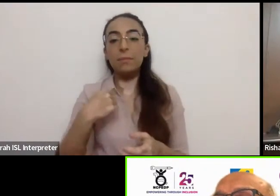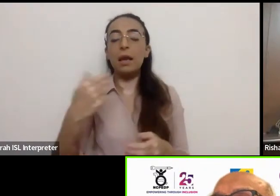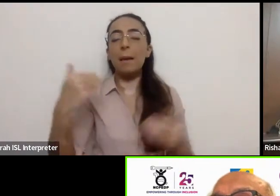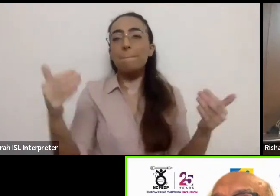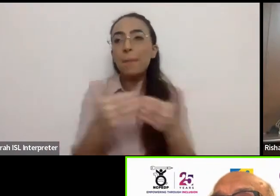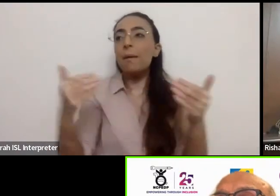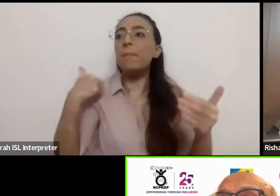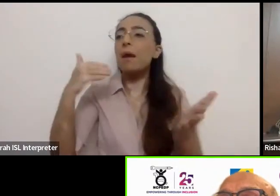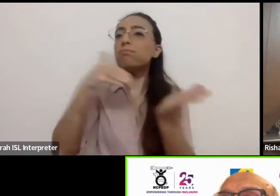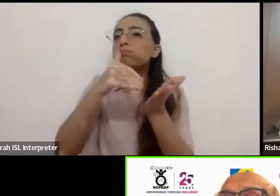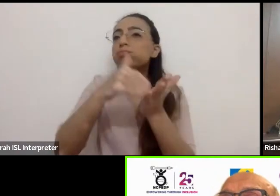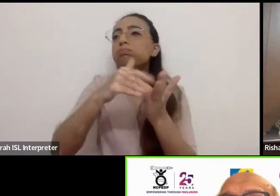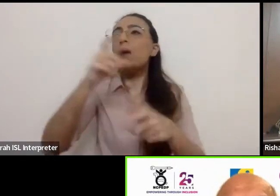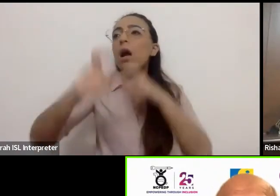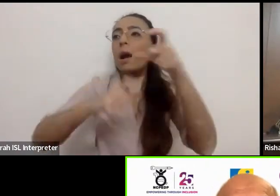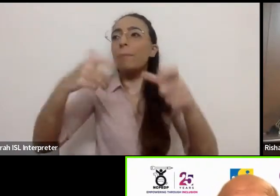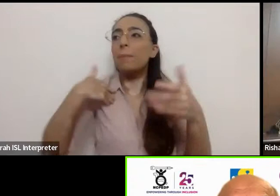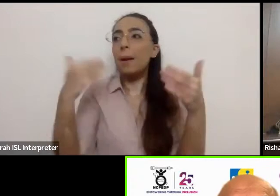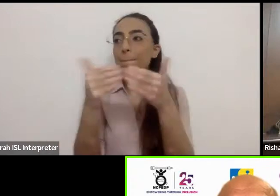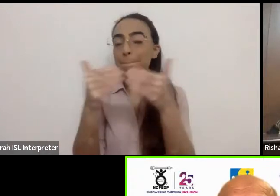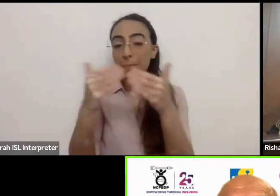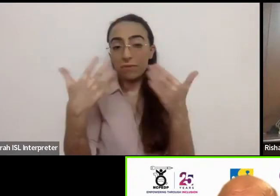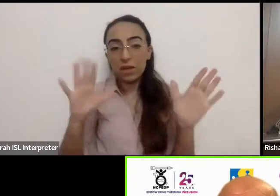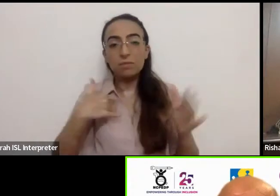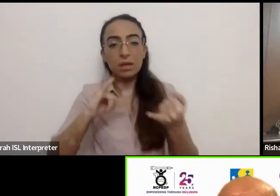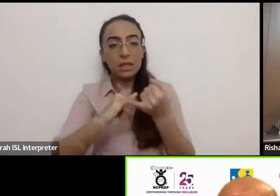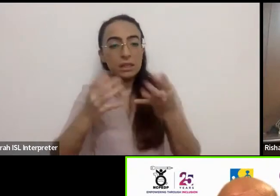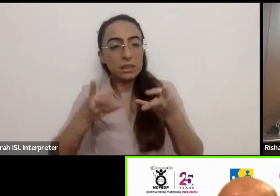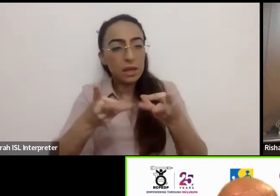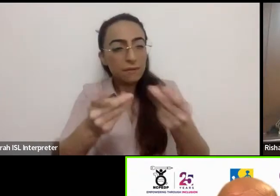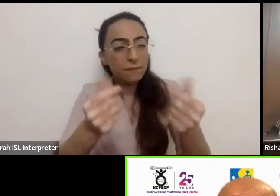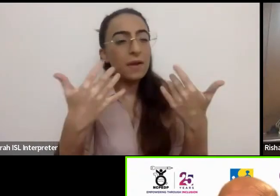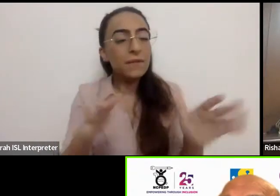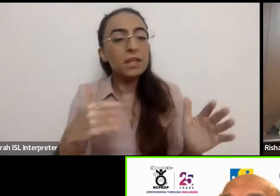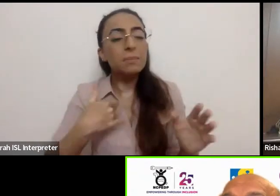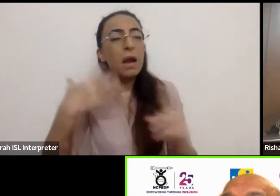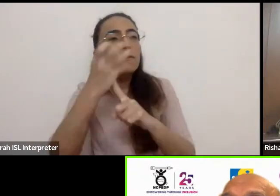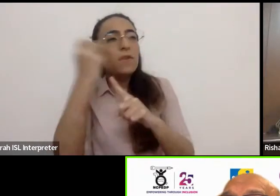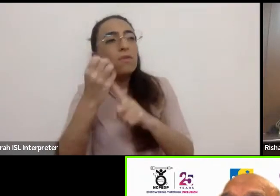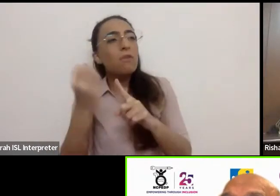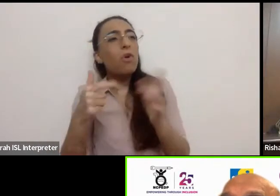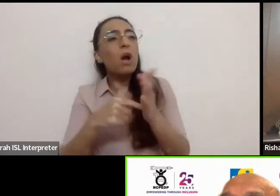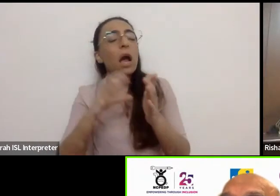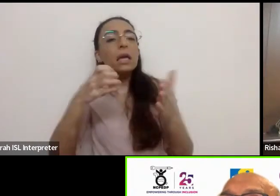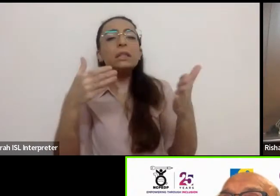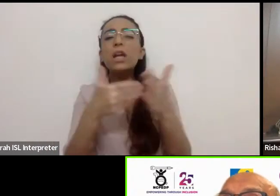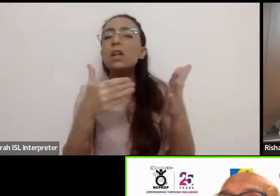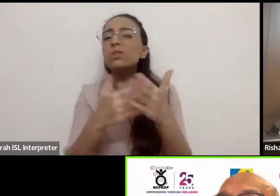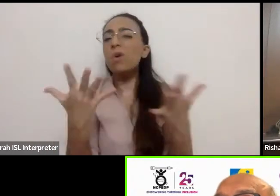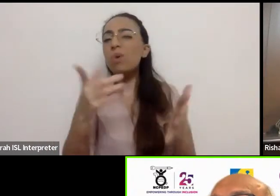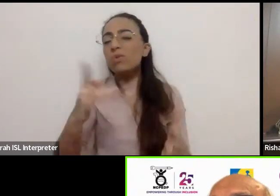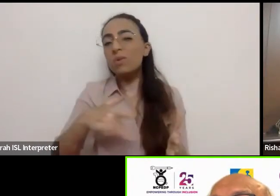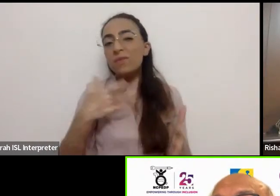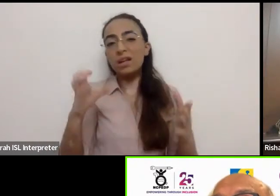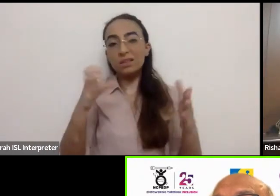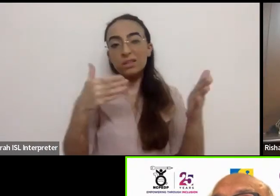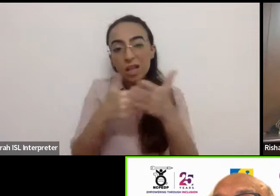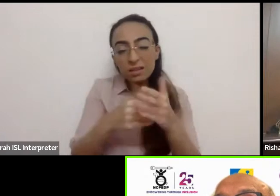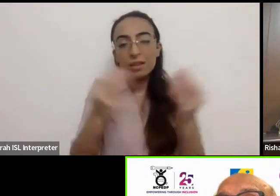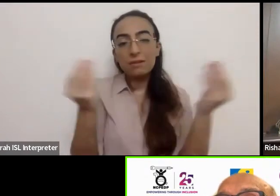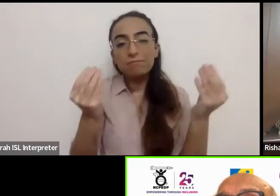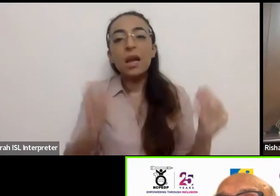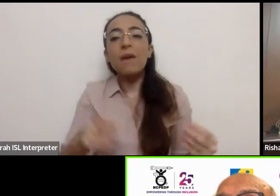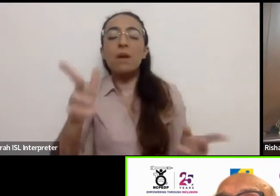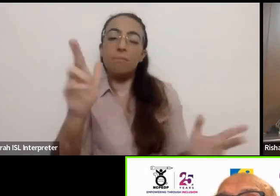done surveys, we found, what are the challenges that you face, right? Some of them you mentioned